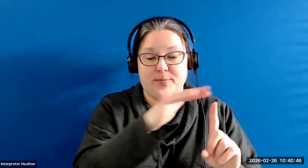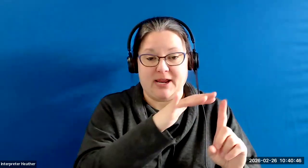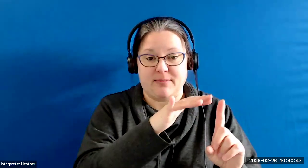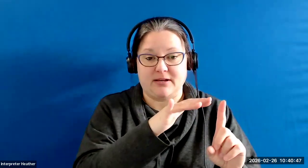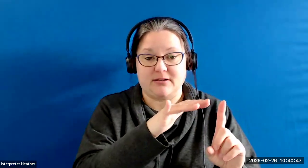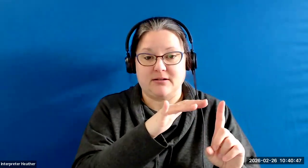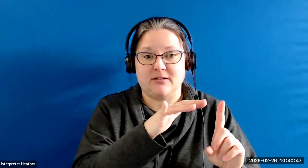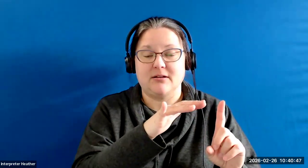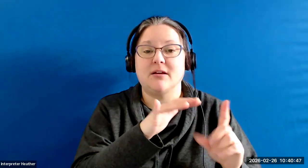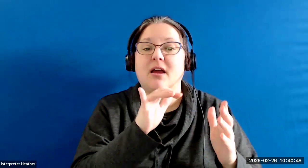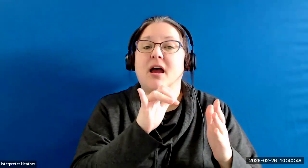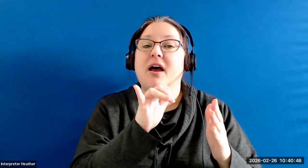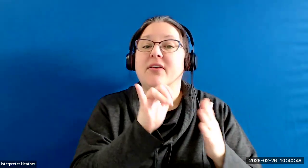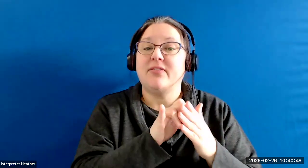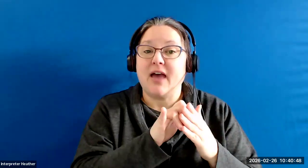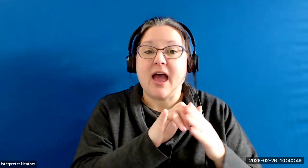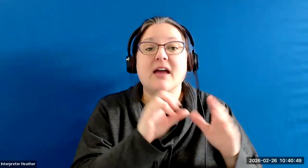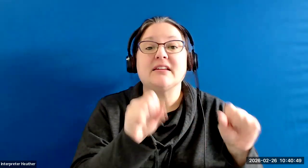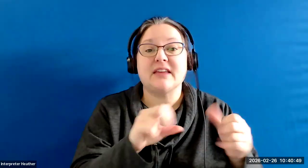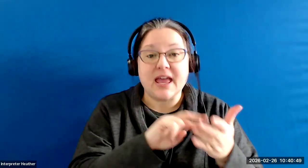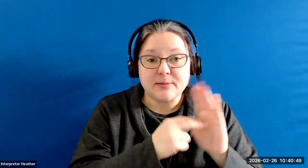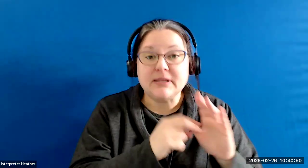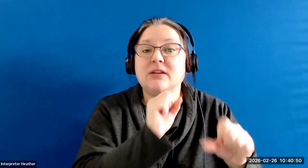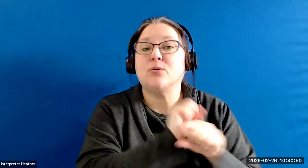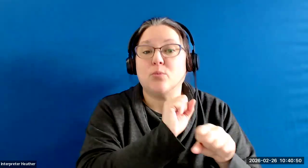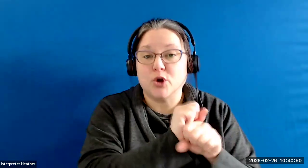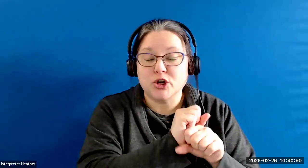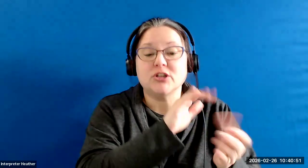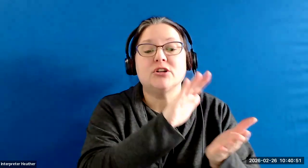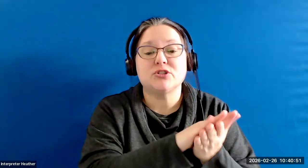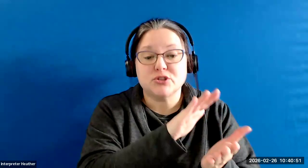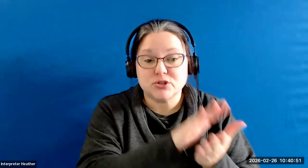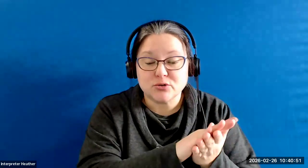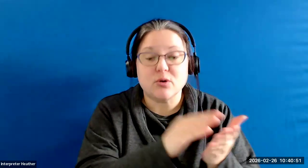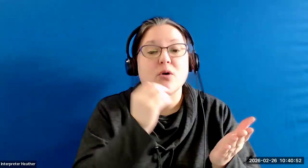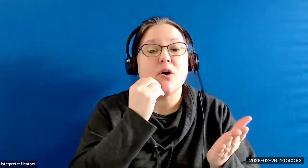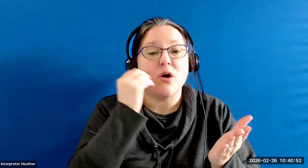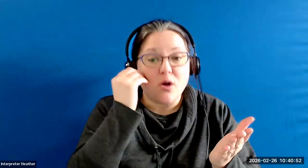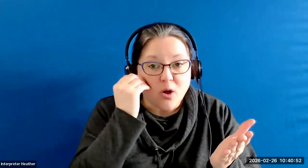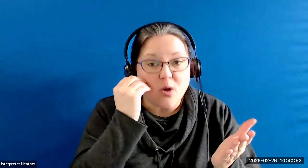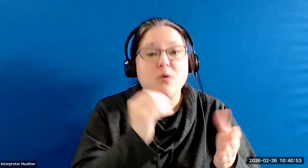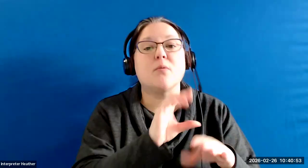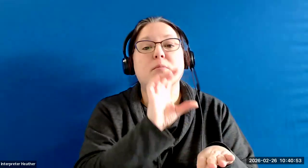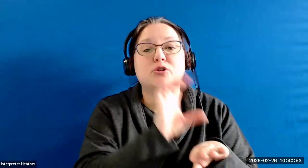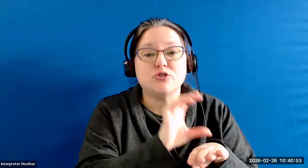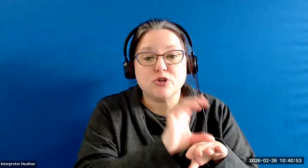full 360. Work, school, home, places of worship,